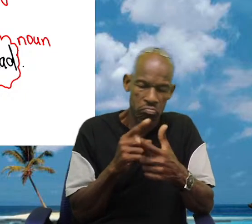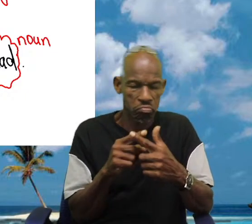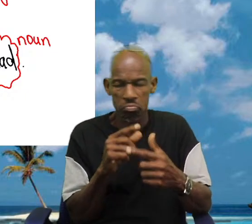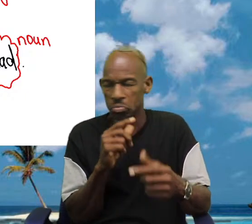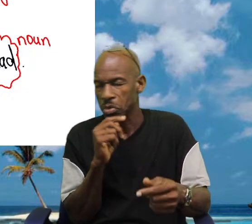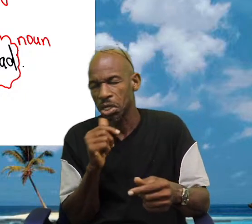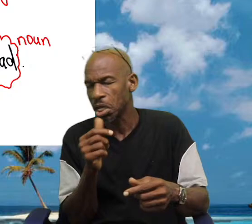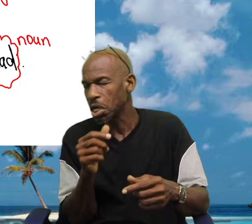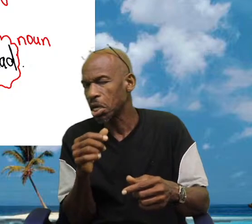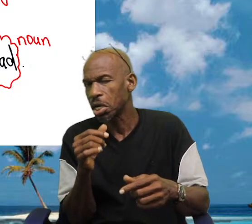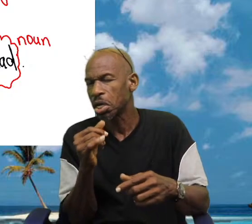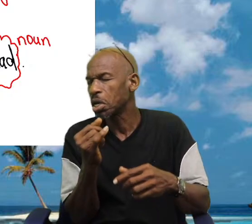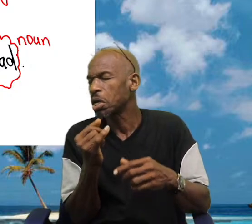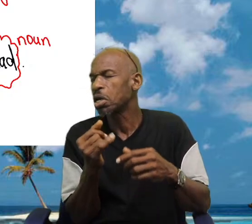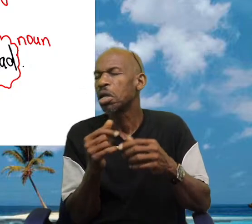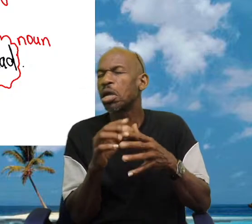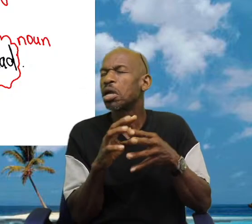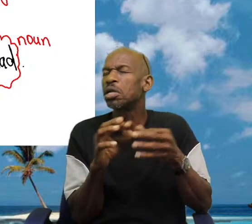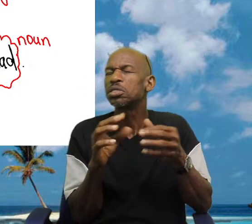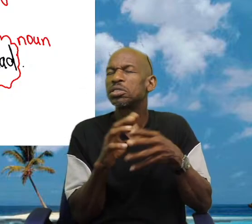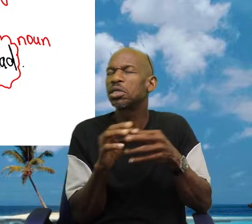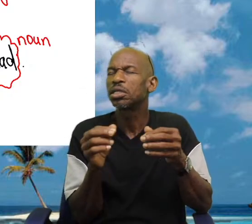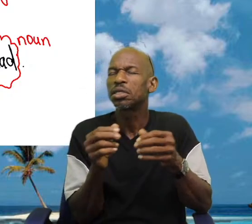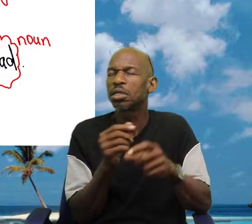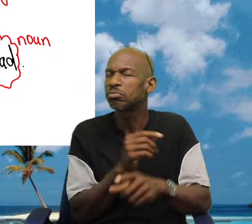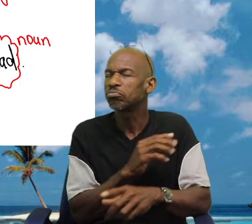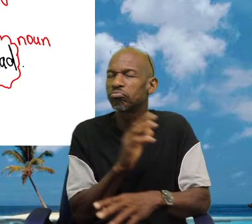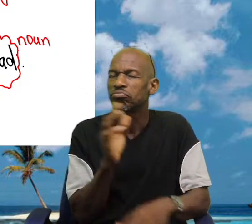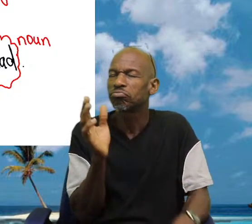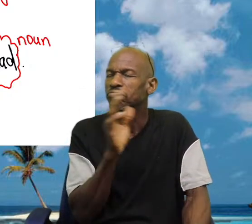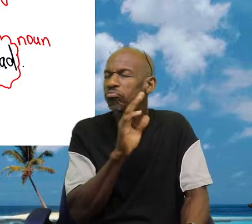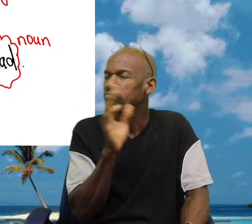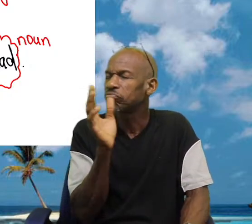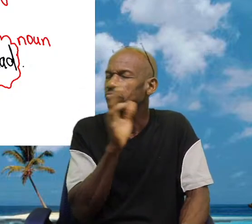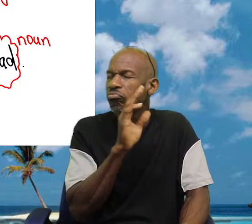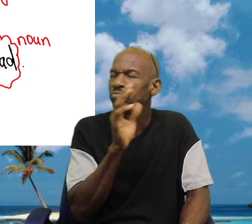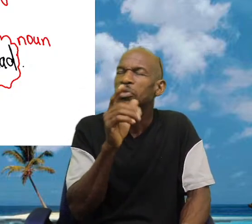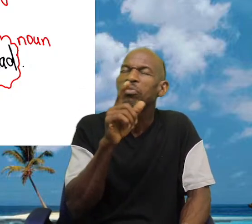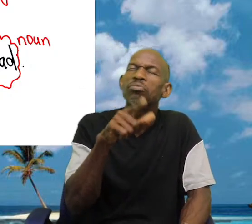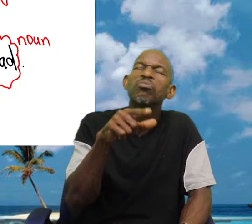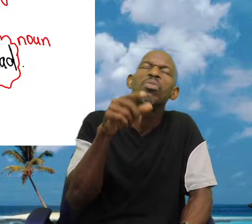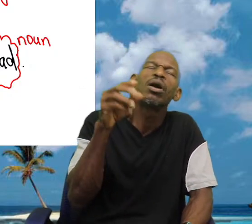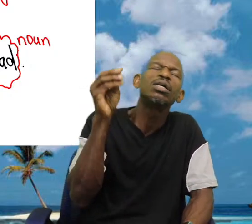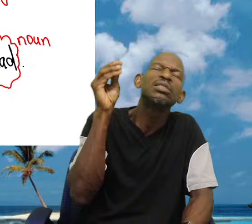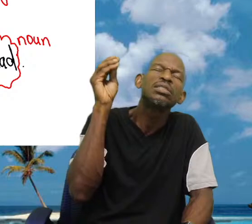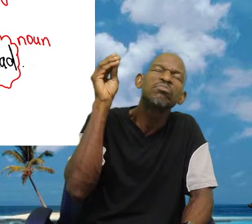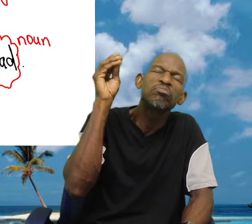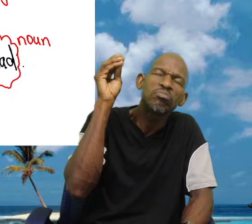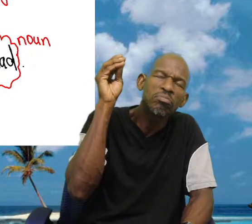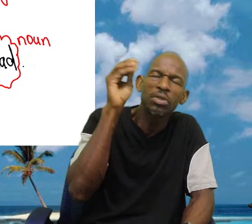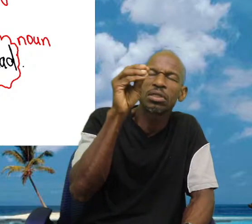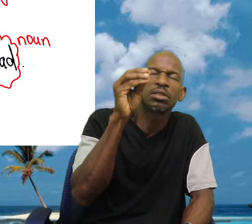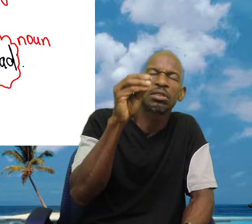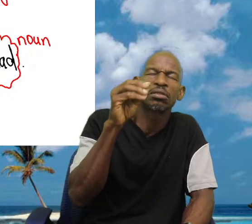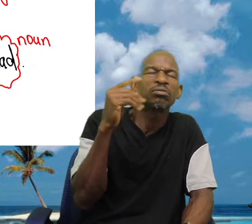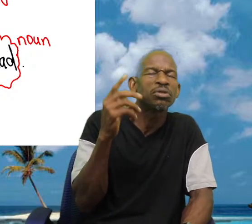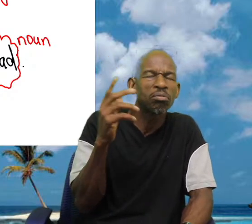my sentence is not complete. I have to use is, I have to use